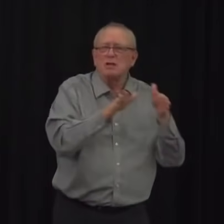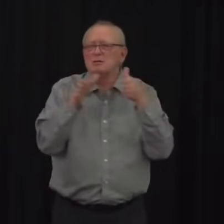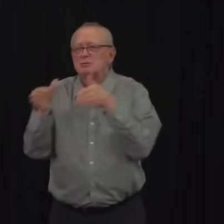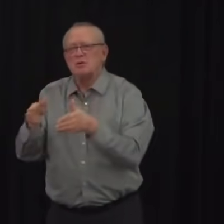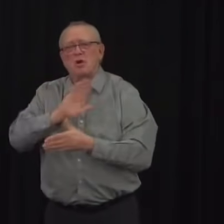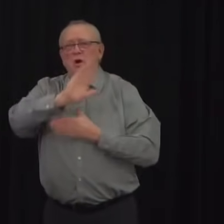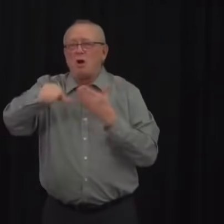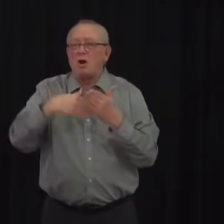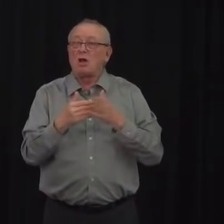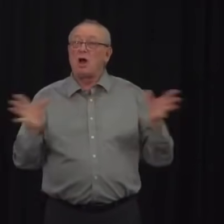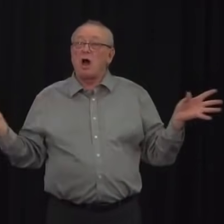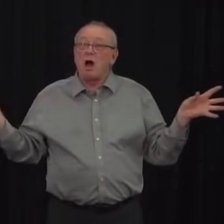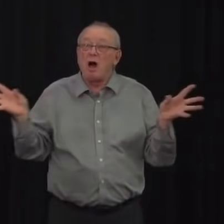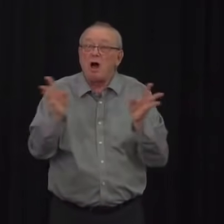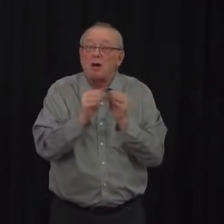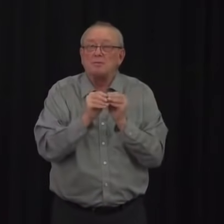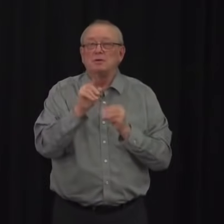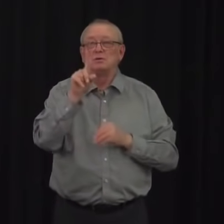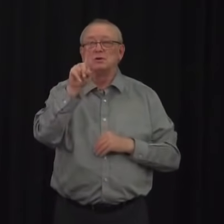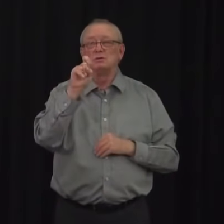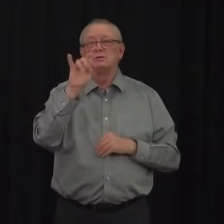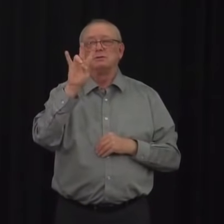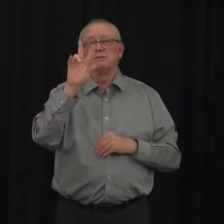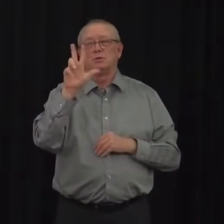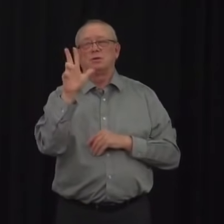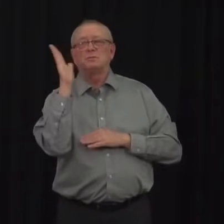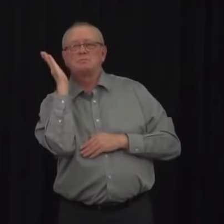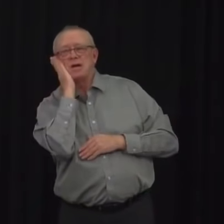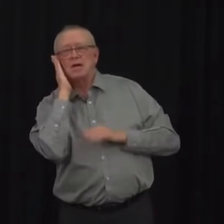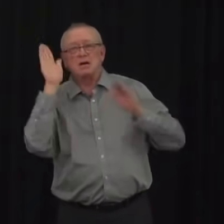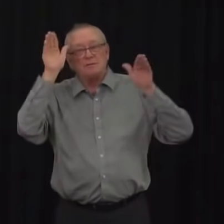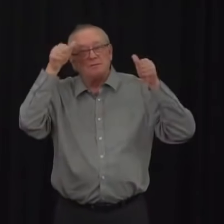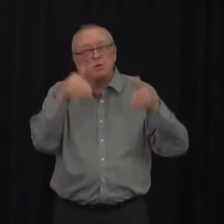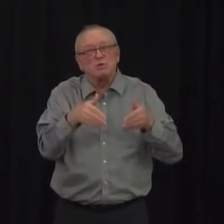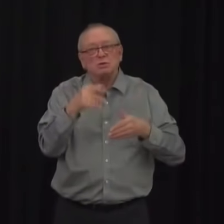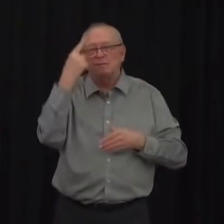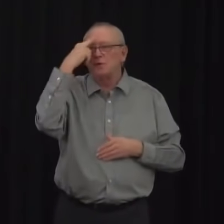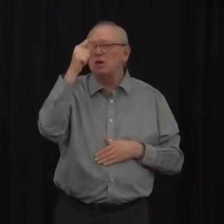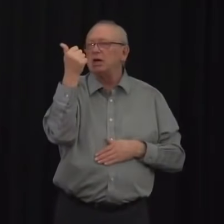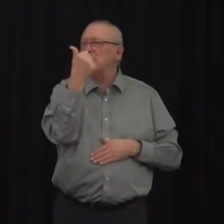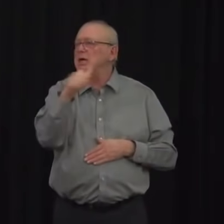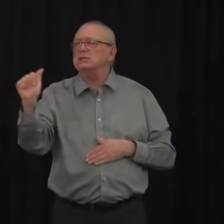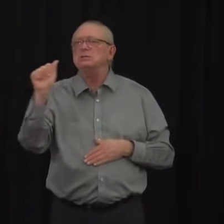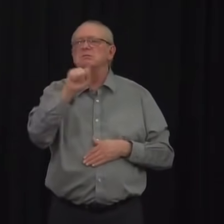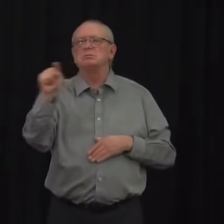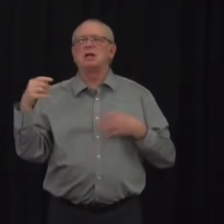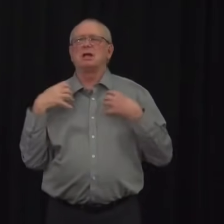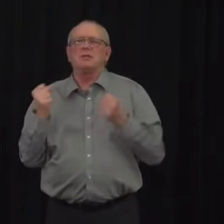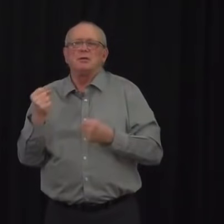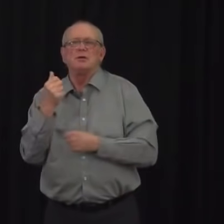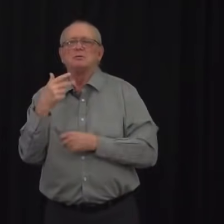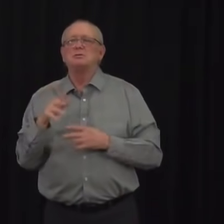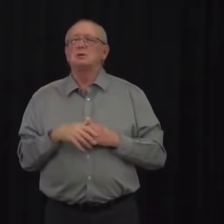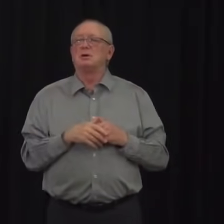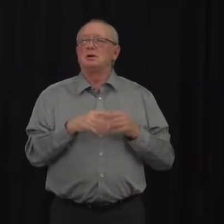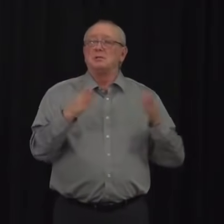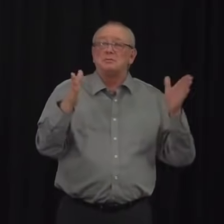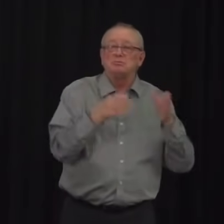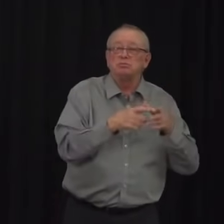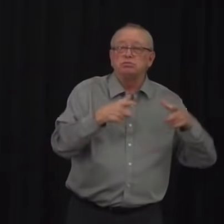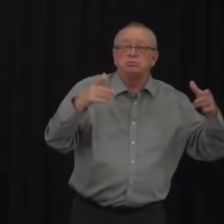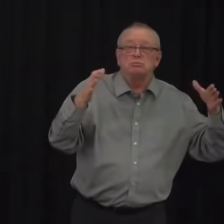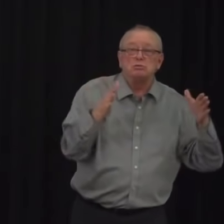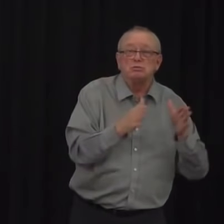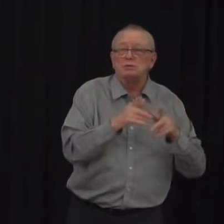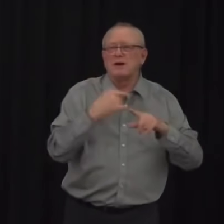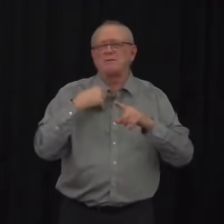173 general adult ICU beds for this purpose. These beds can be used for many patient types.